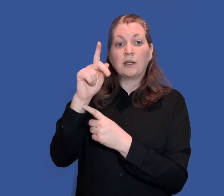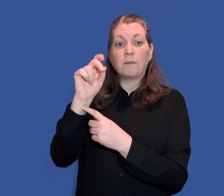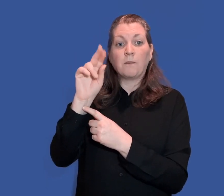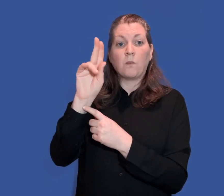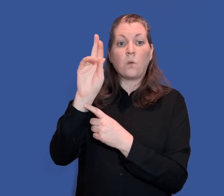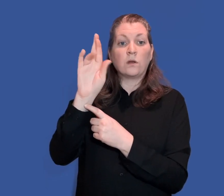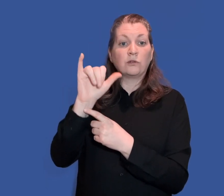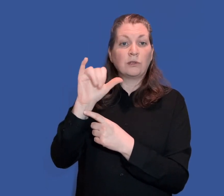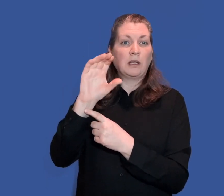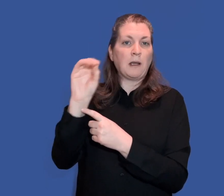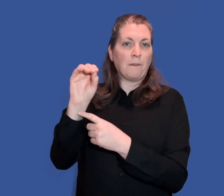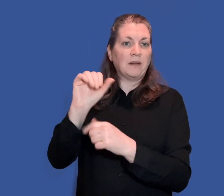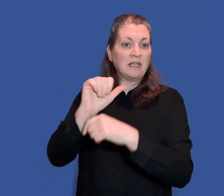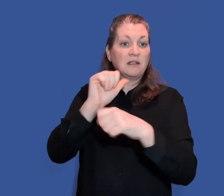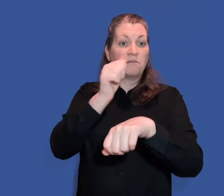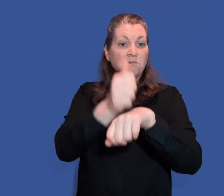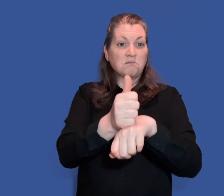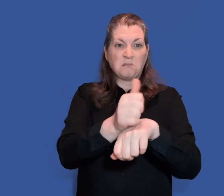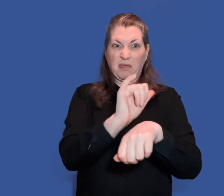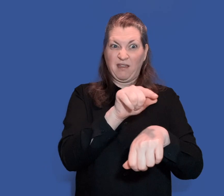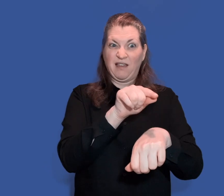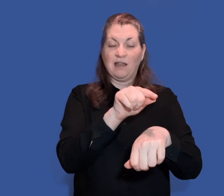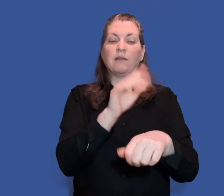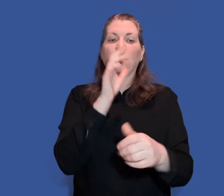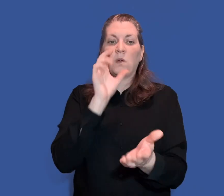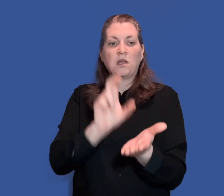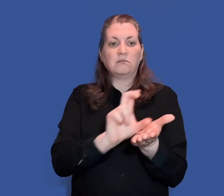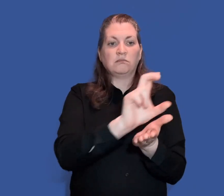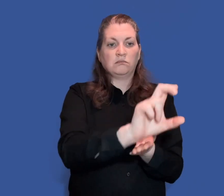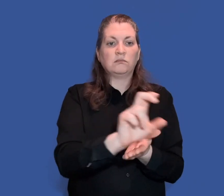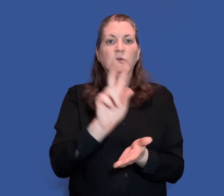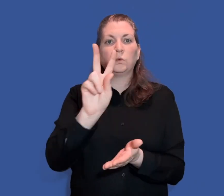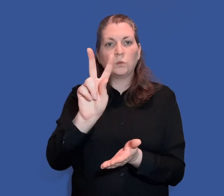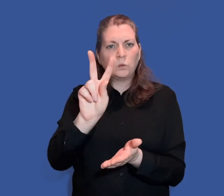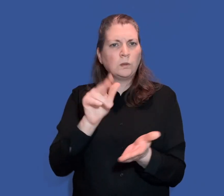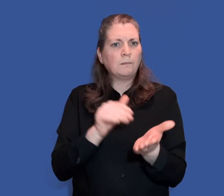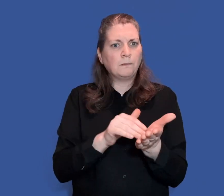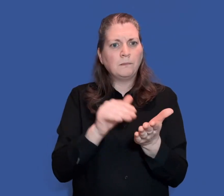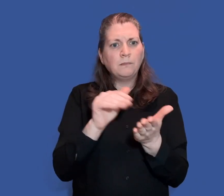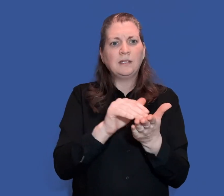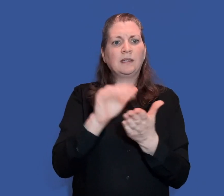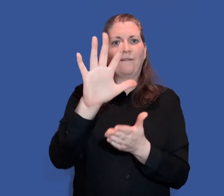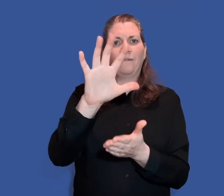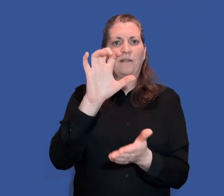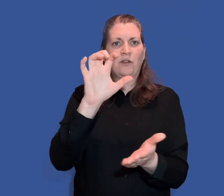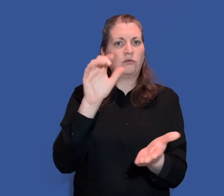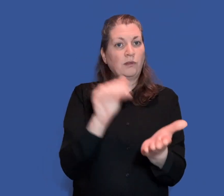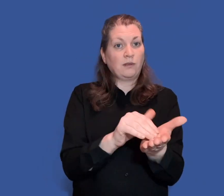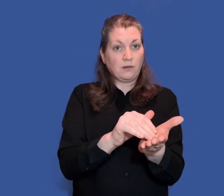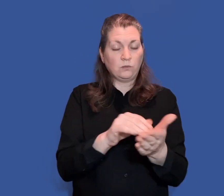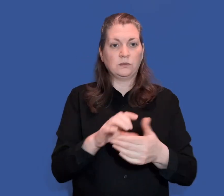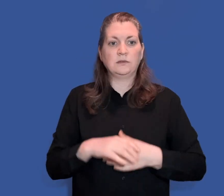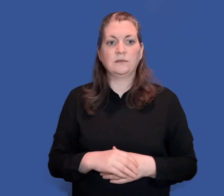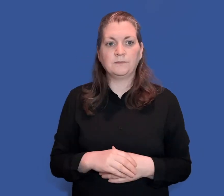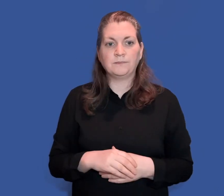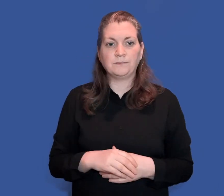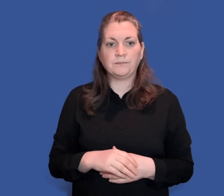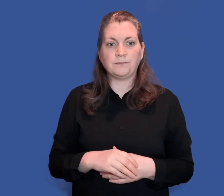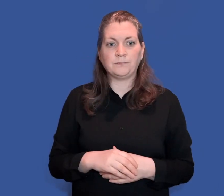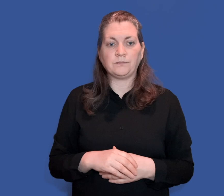3 facilities have been identified. 1, the Trinity Repertory Company, which has a